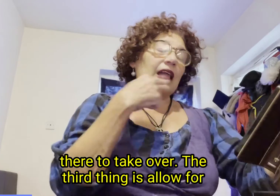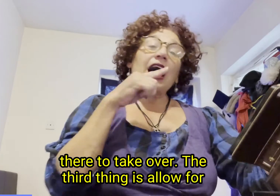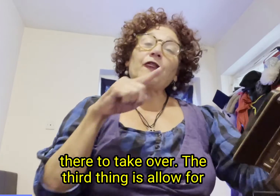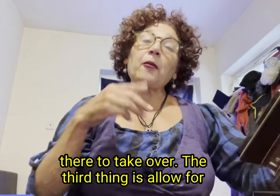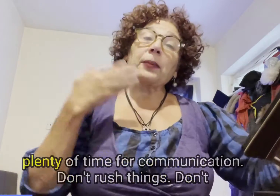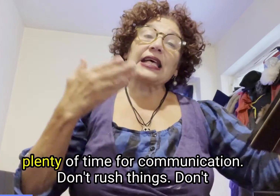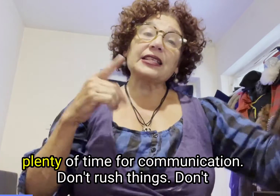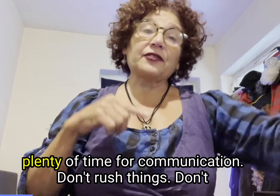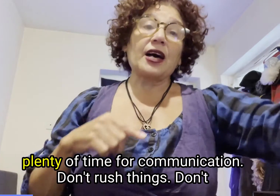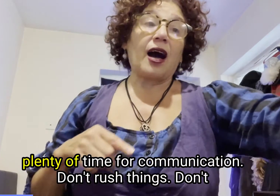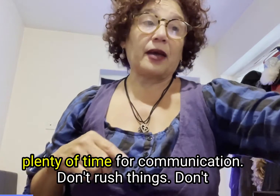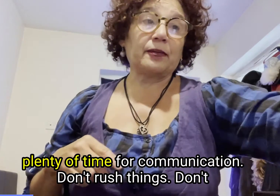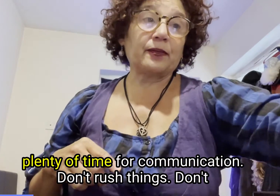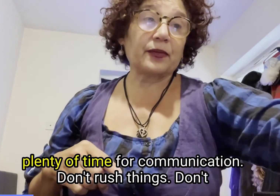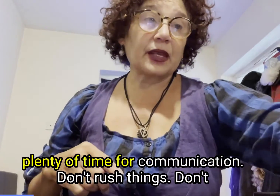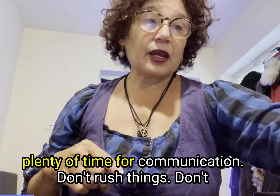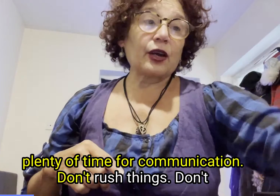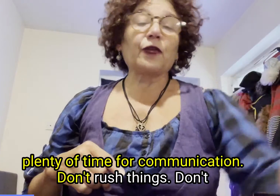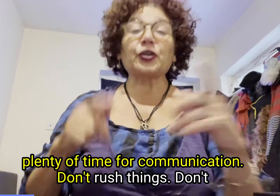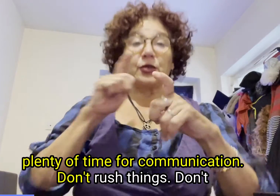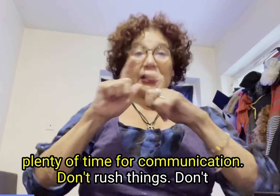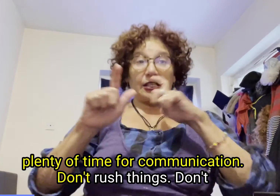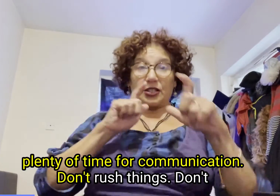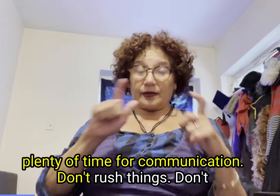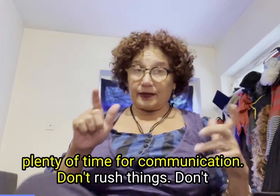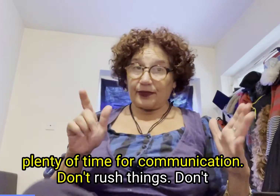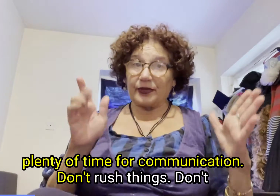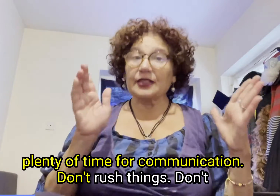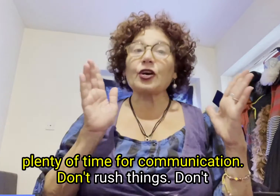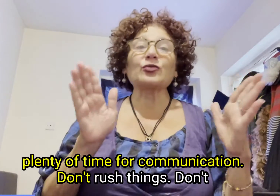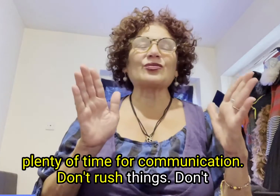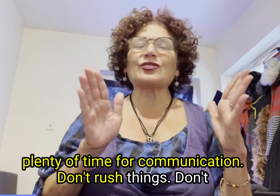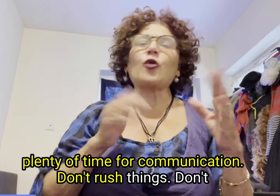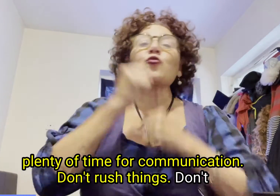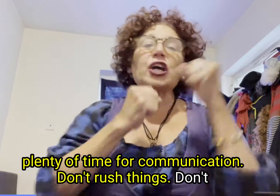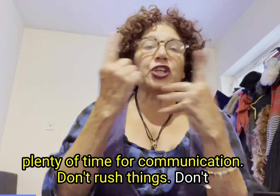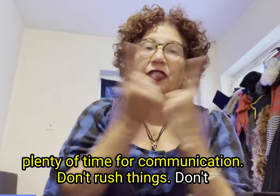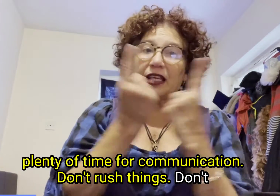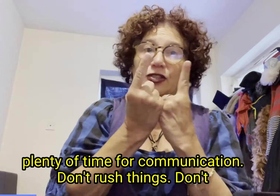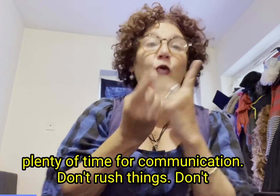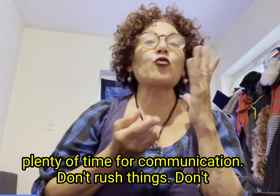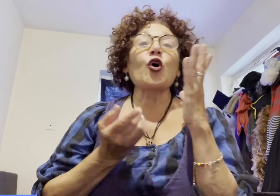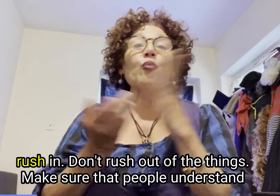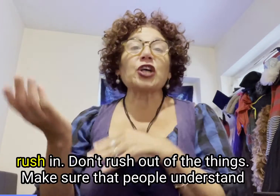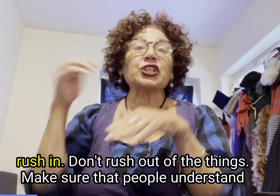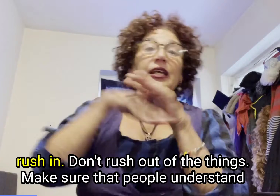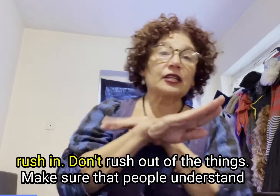allow for plenty of time for communication. Don't rush things. Don't rush in,